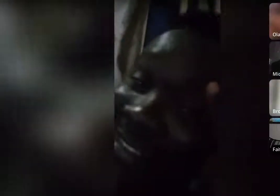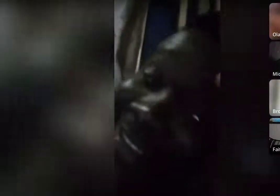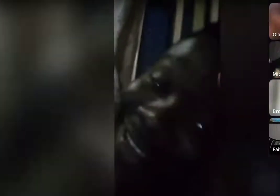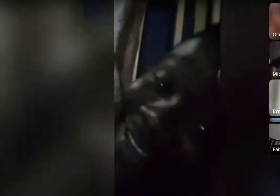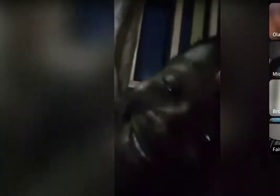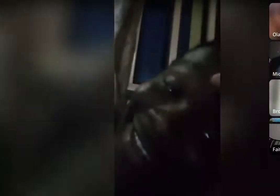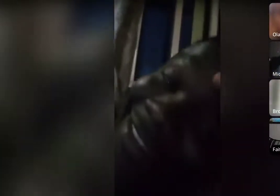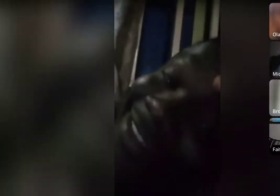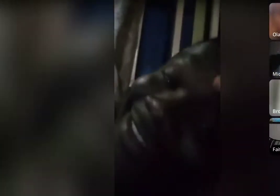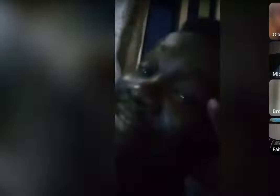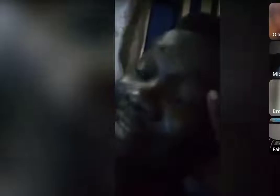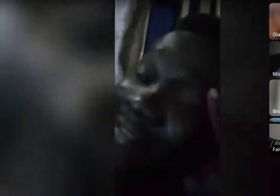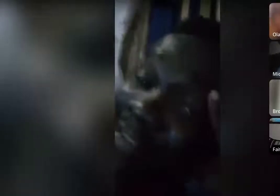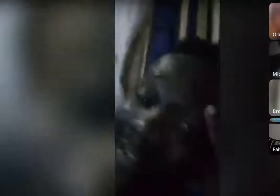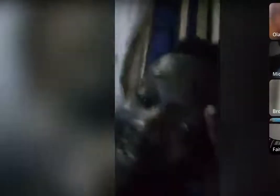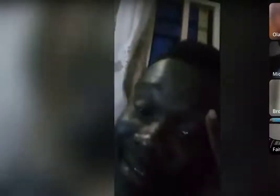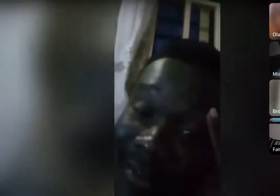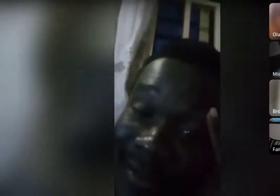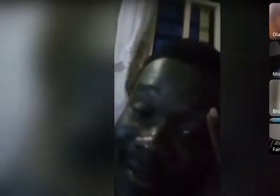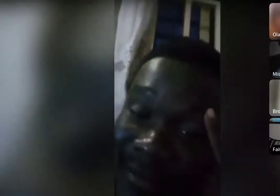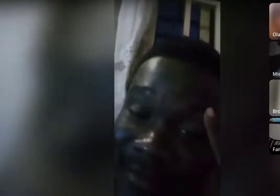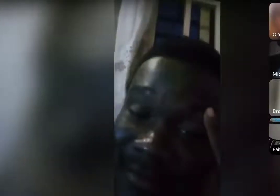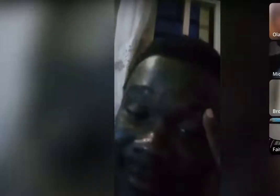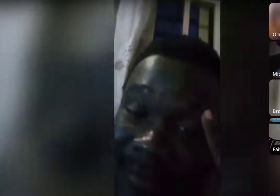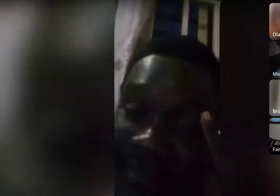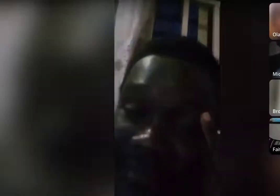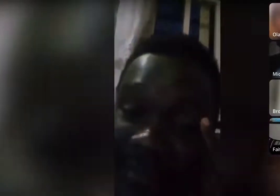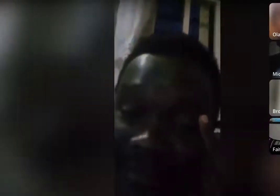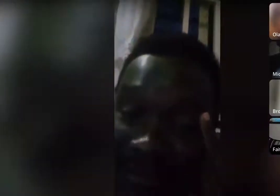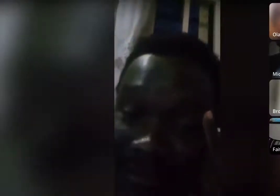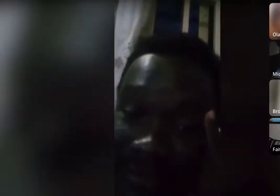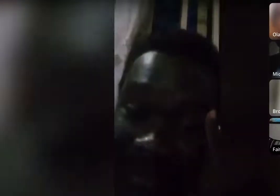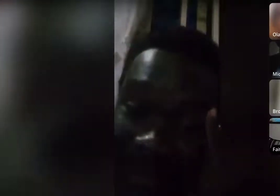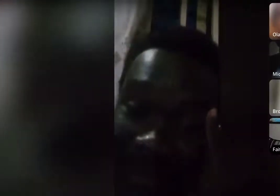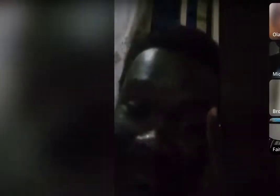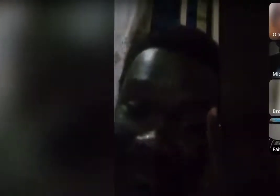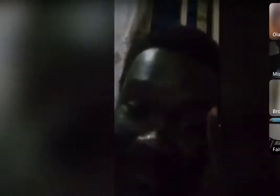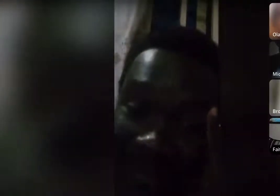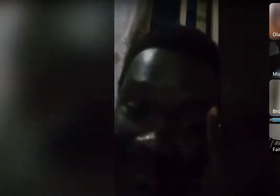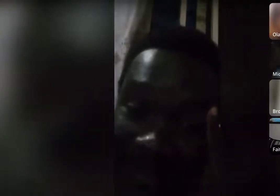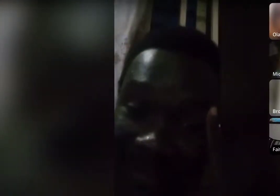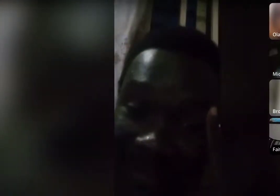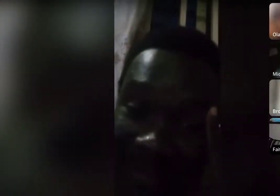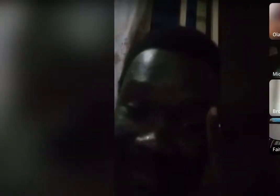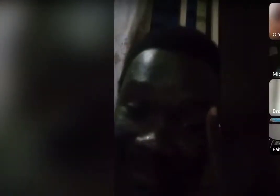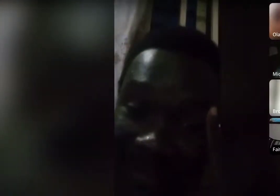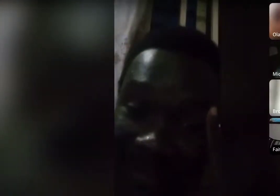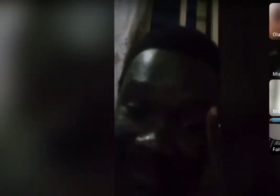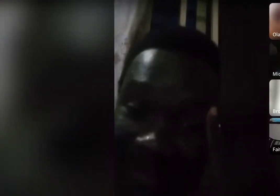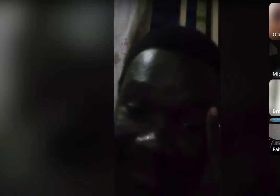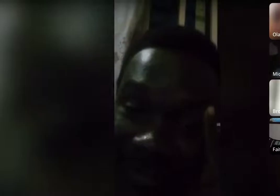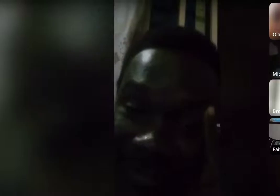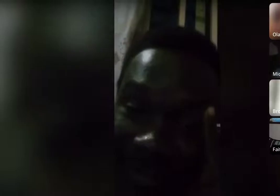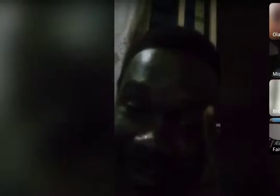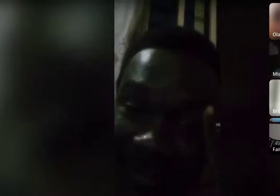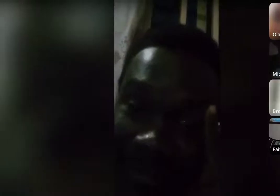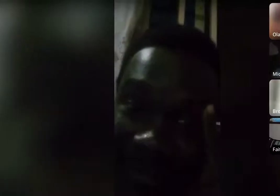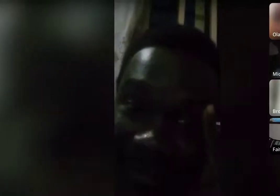Your face. Sir, are you a teacher by profession? Eluma, Oluwakemi,